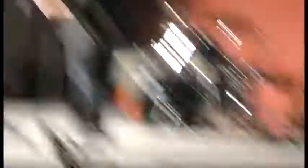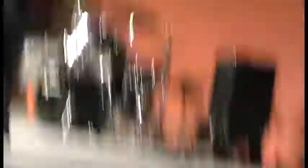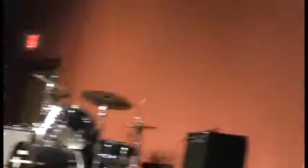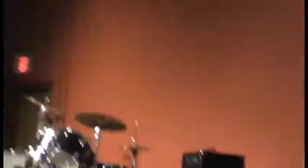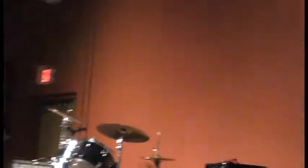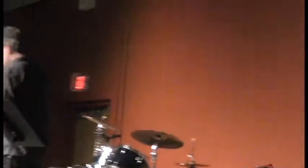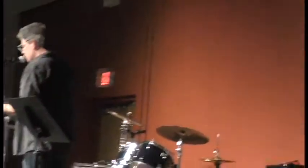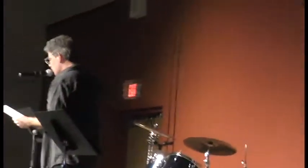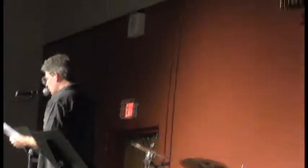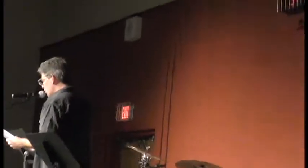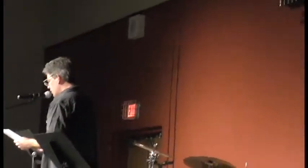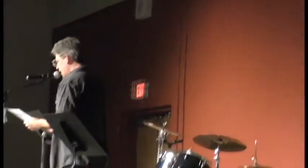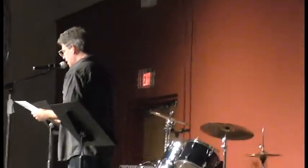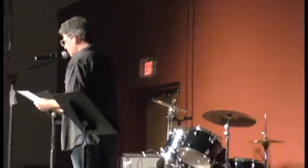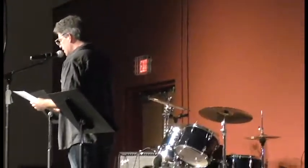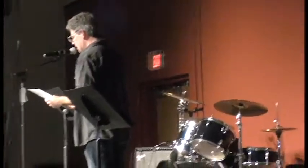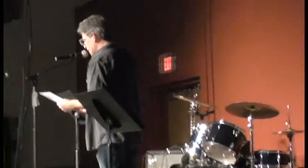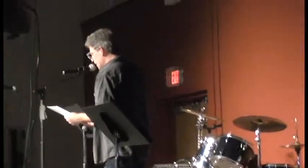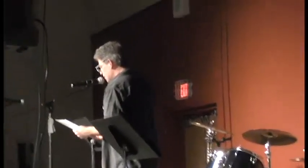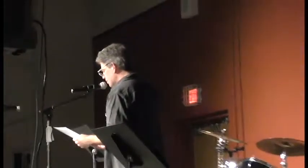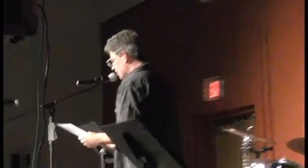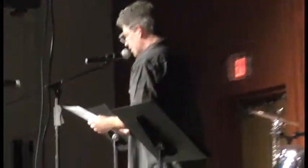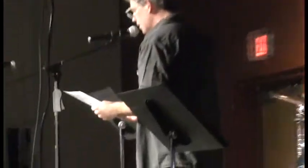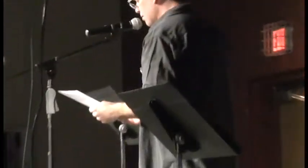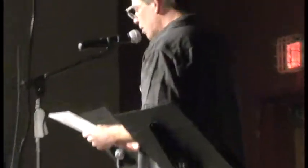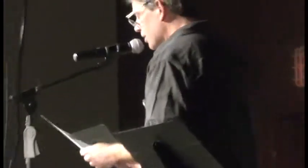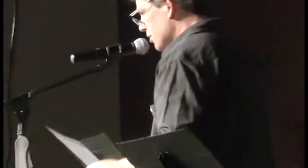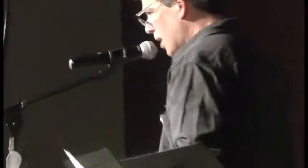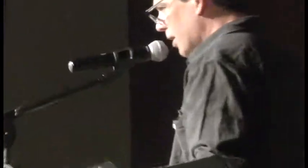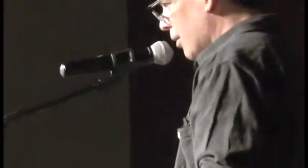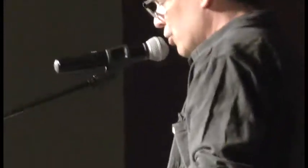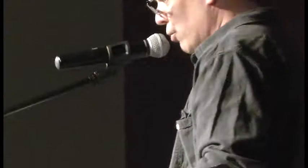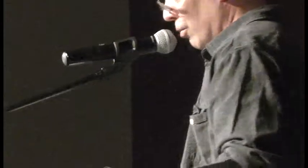Okay, so we have the American Sign Language Chute.